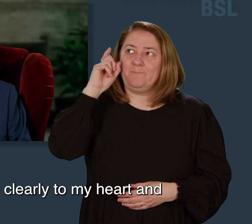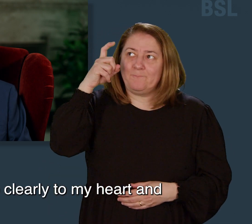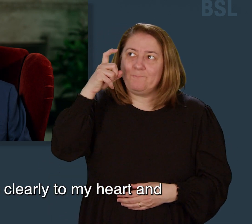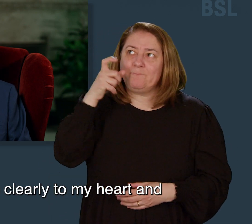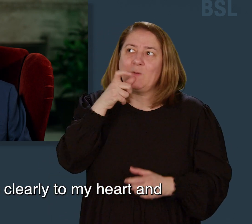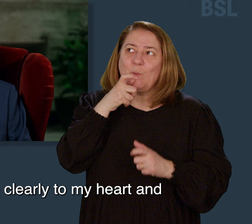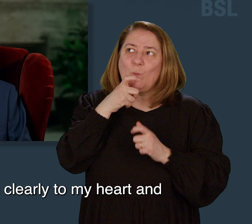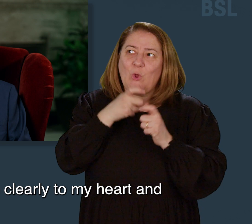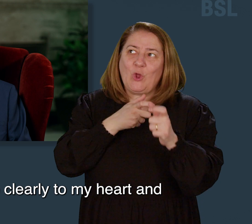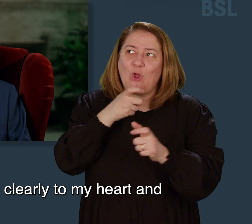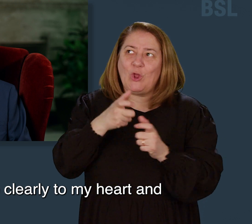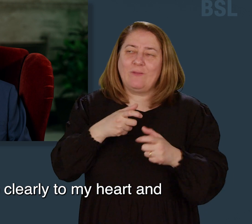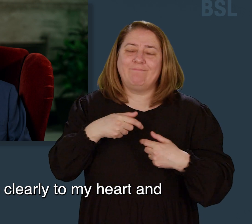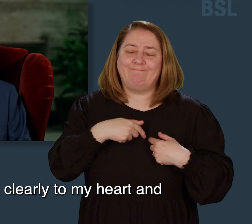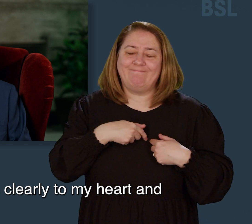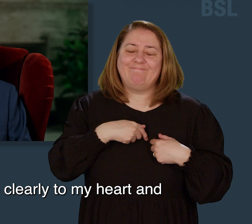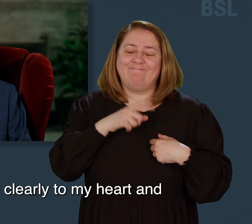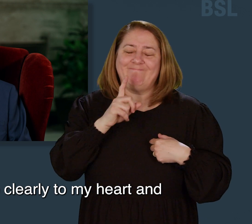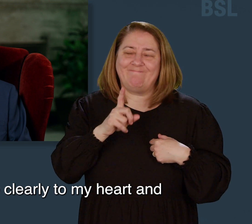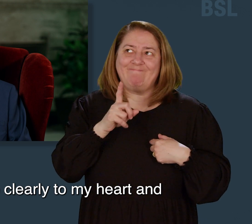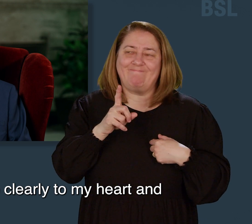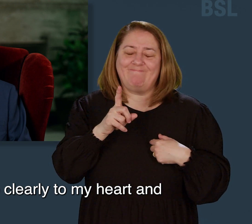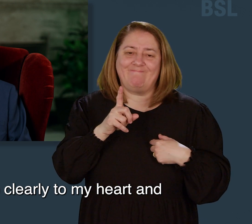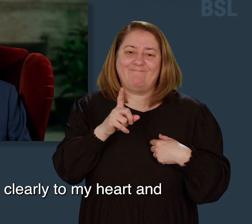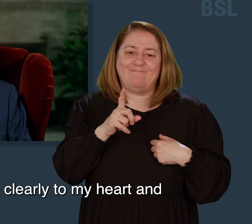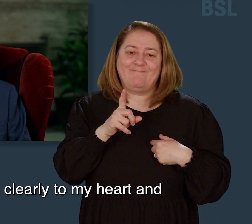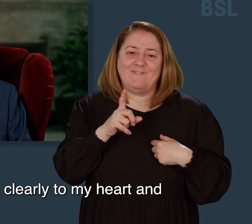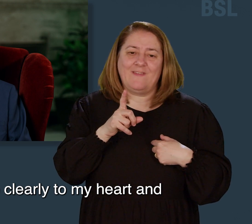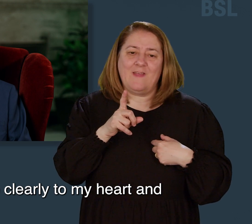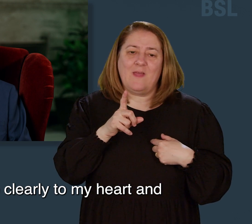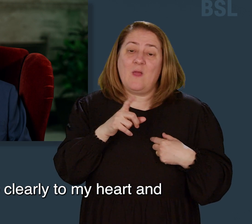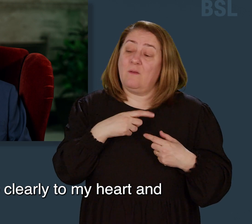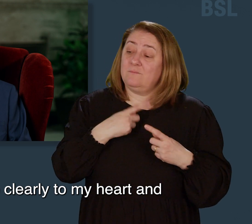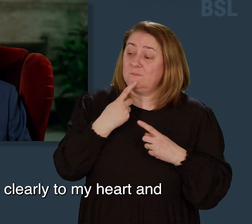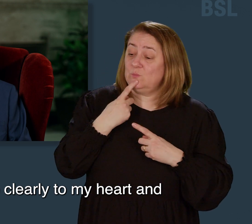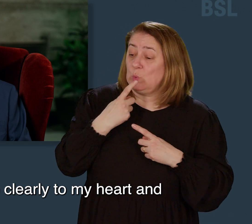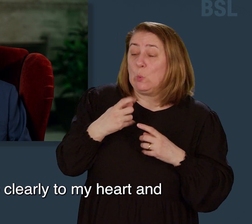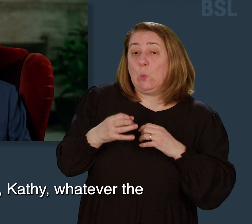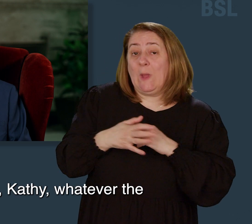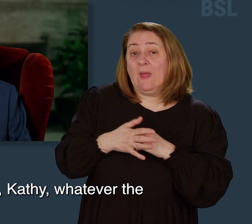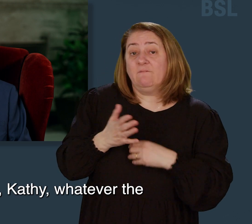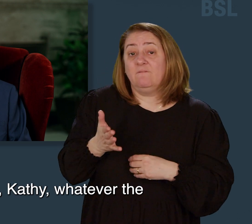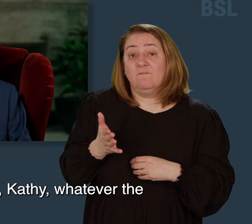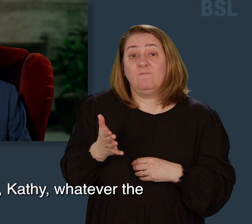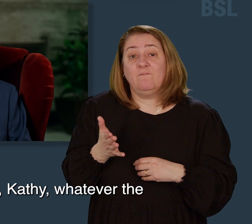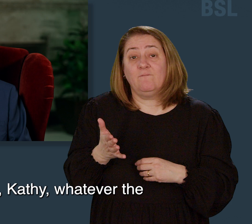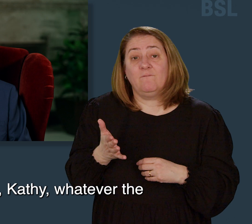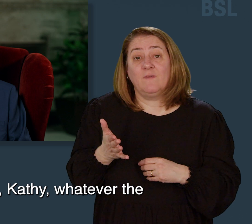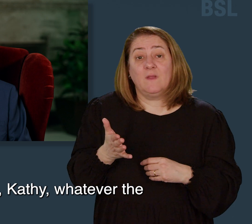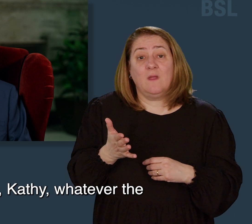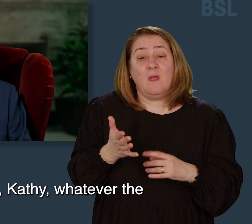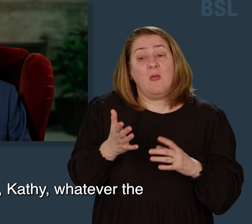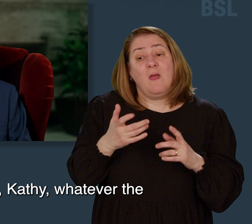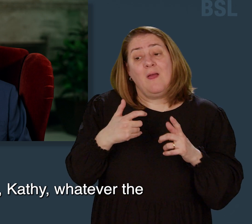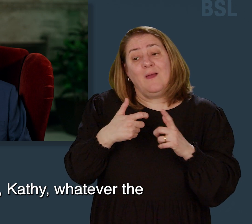These words then came clearly to my heart and mind. And so I said to my